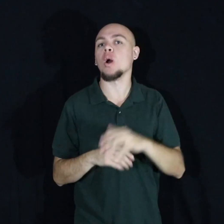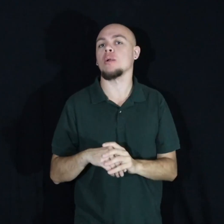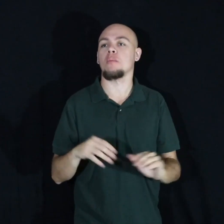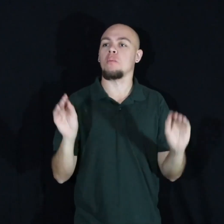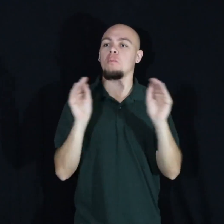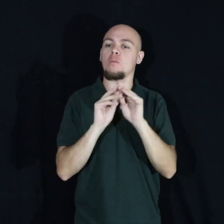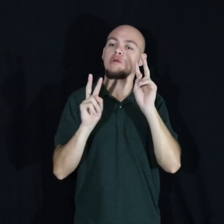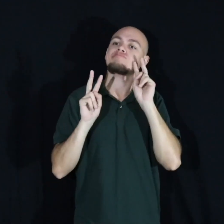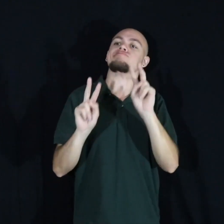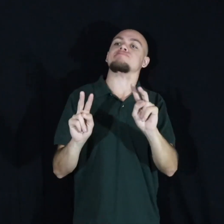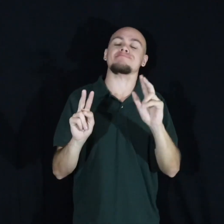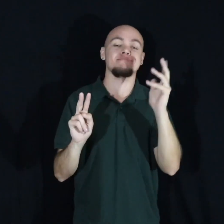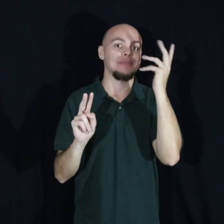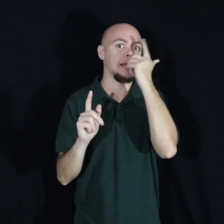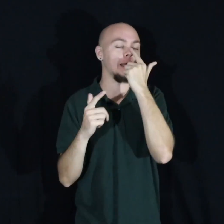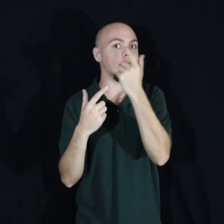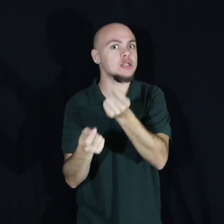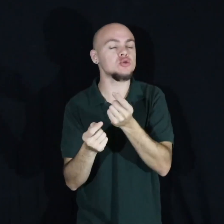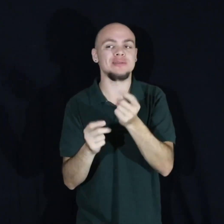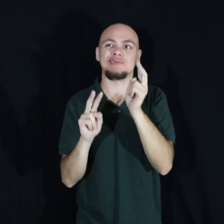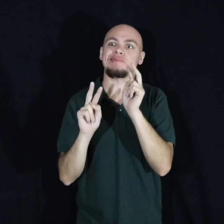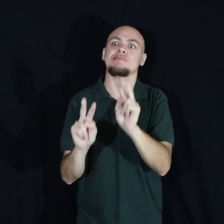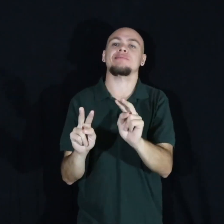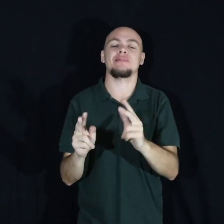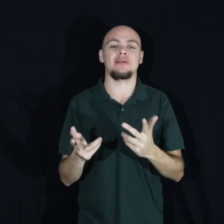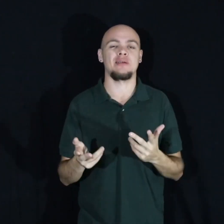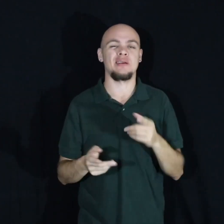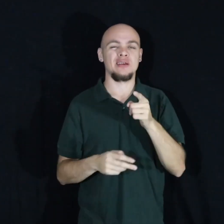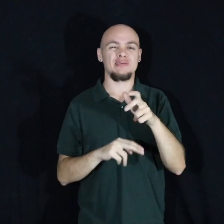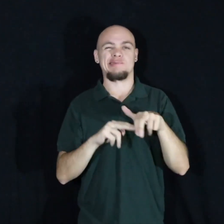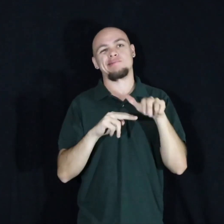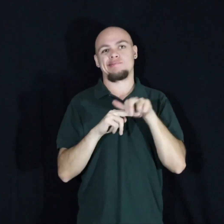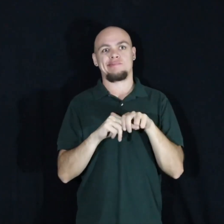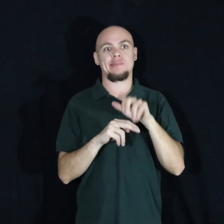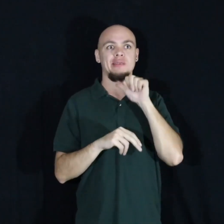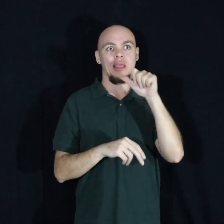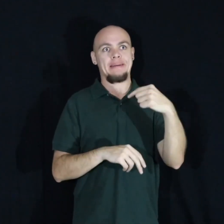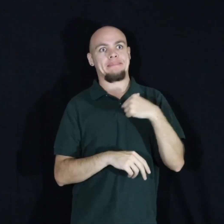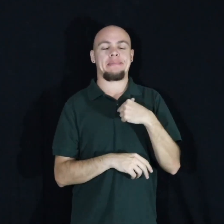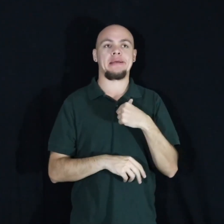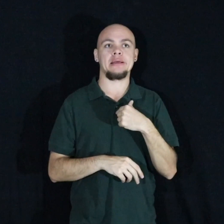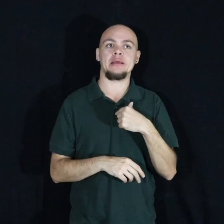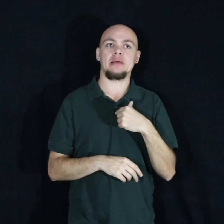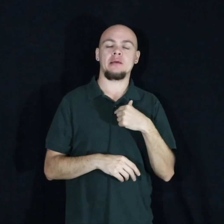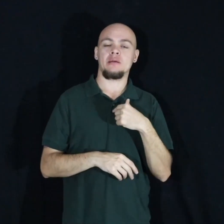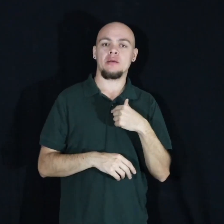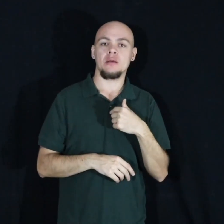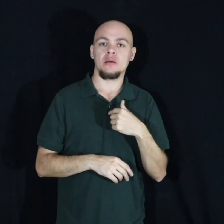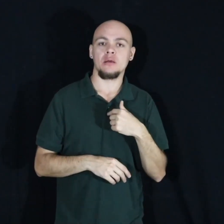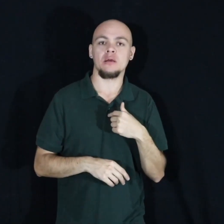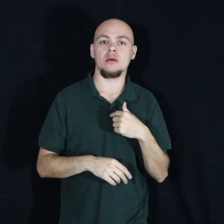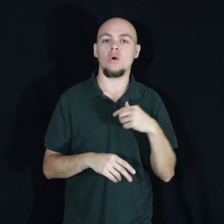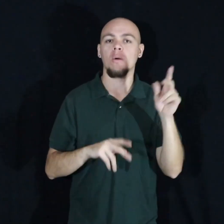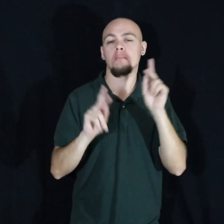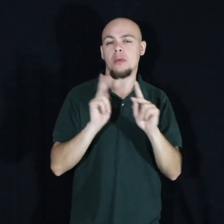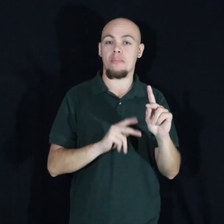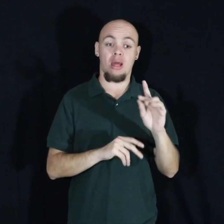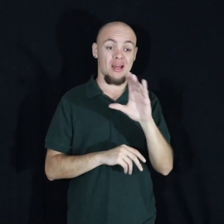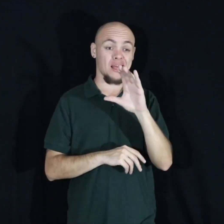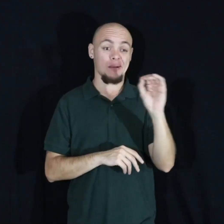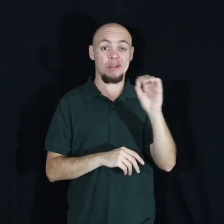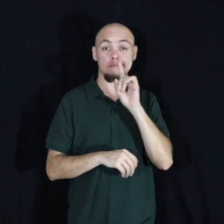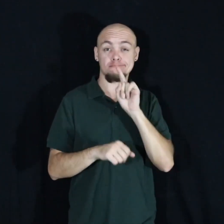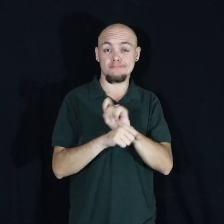aesthetically pleasing you are. And I know you're probably sitting there thinking, like, not me, or do people and companies really do